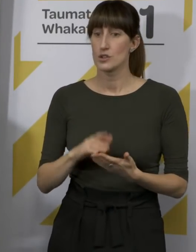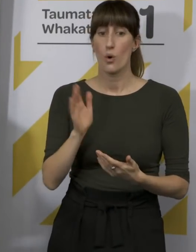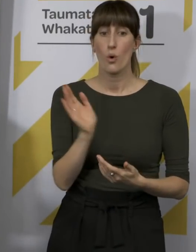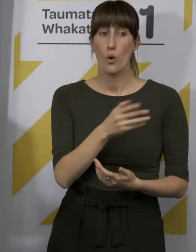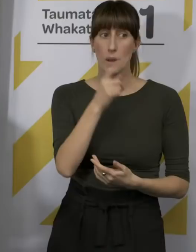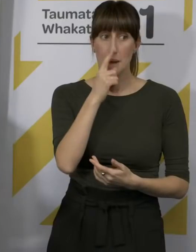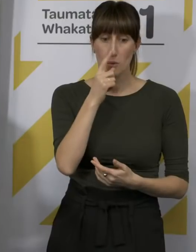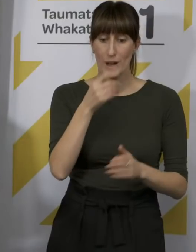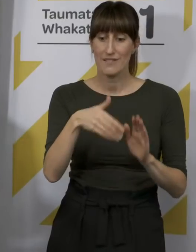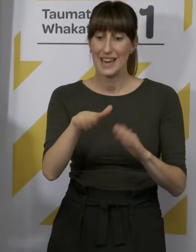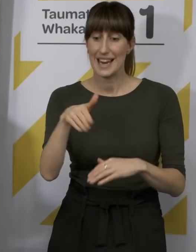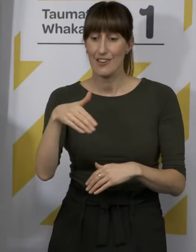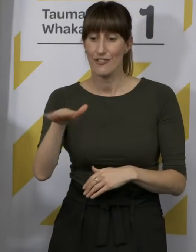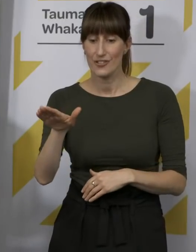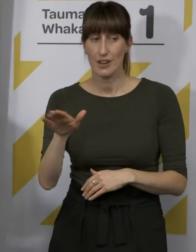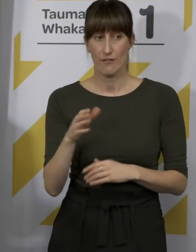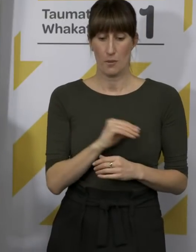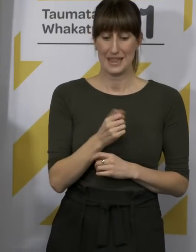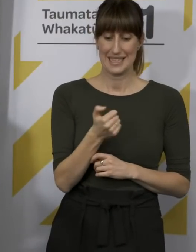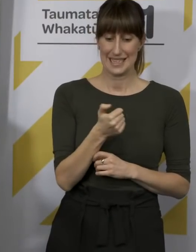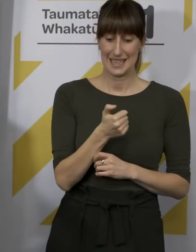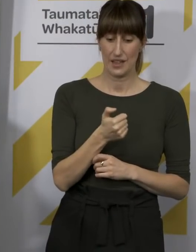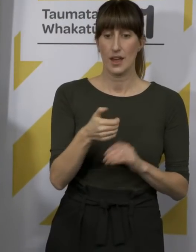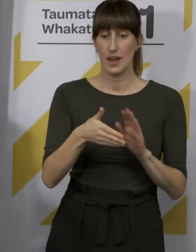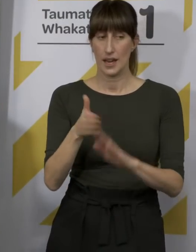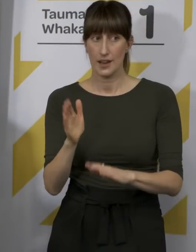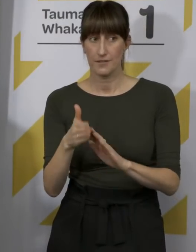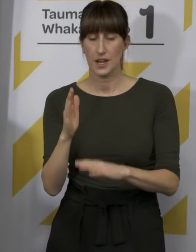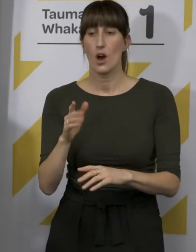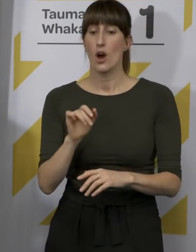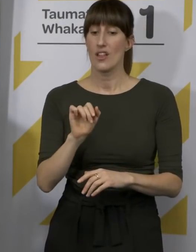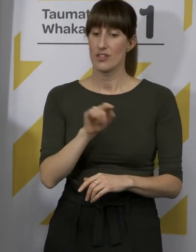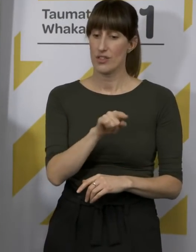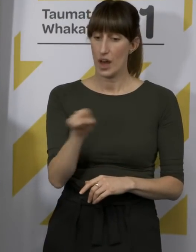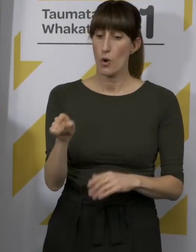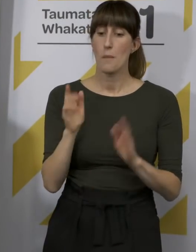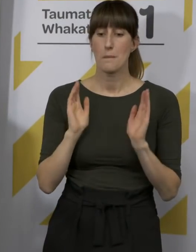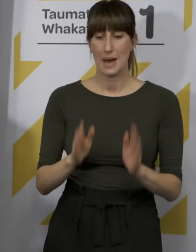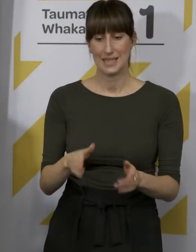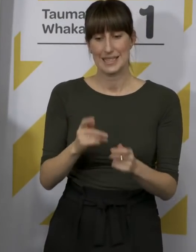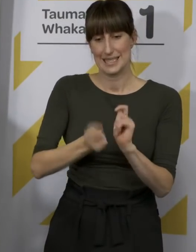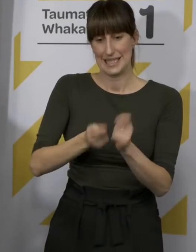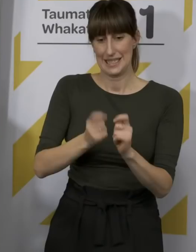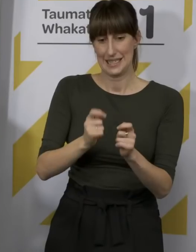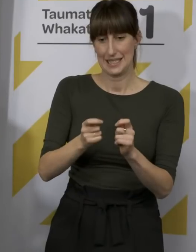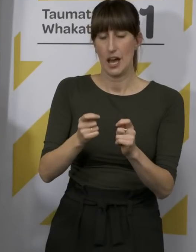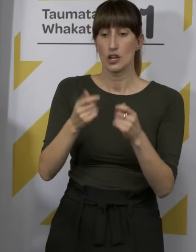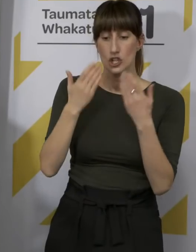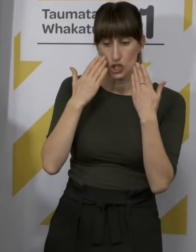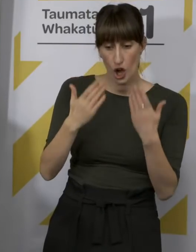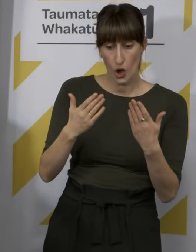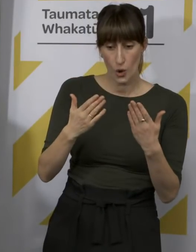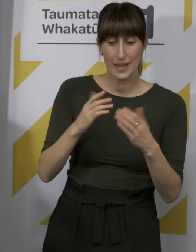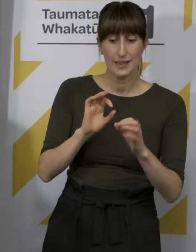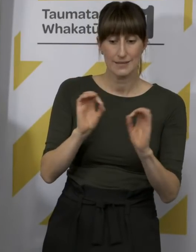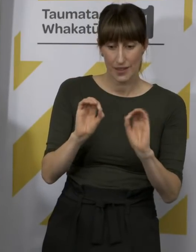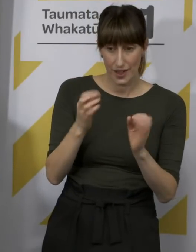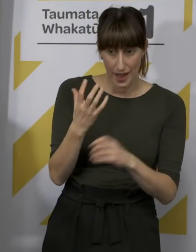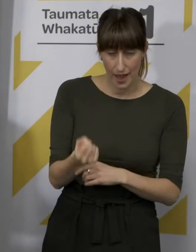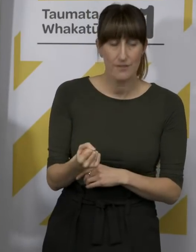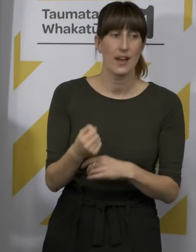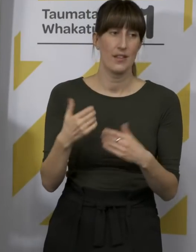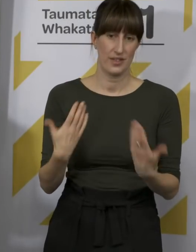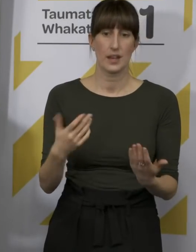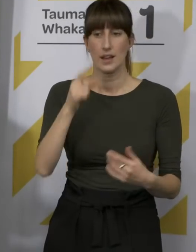the 16th will have needed to return a negative test, and that's made clear in the new order, which came into effect